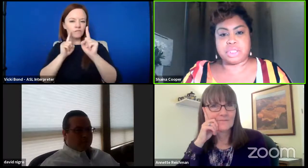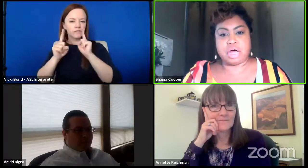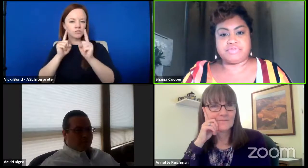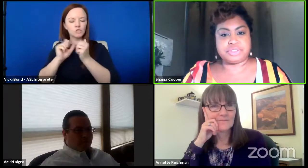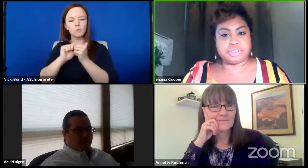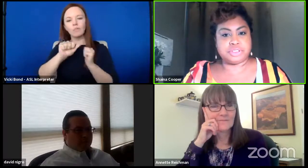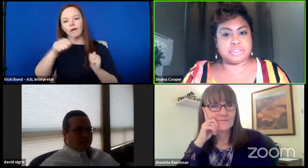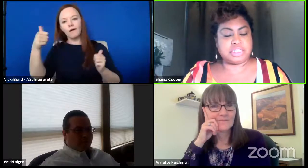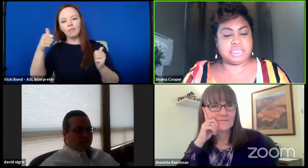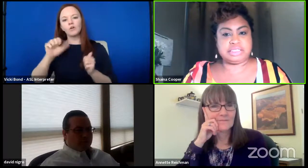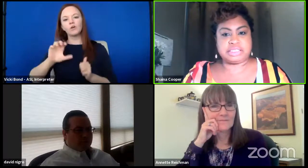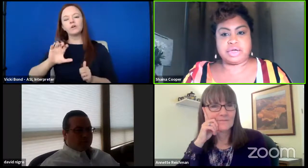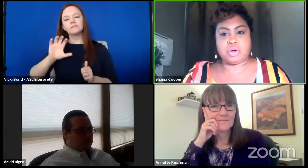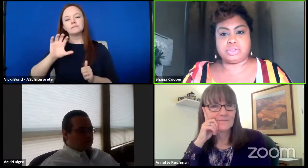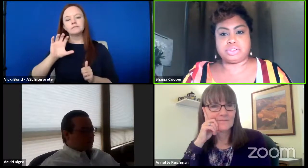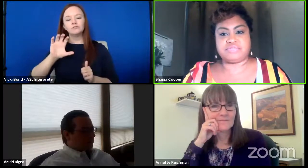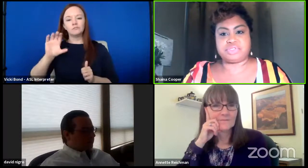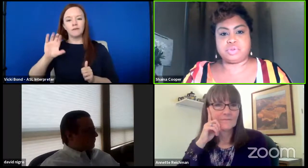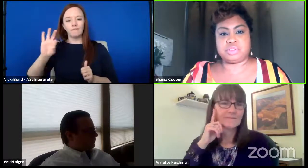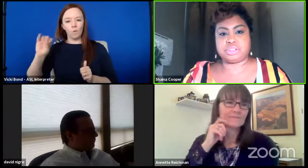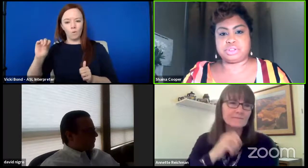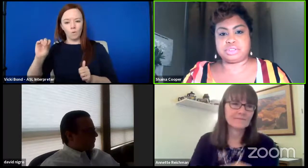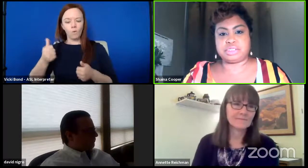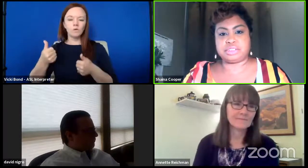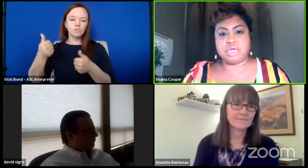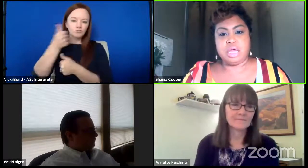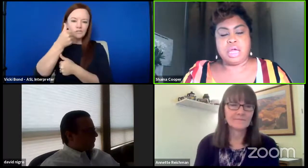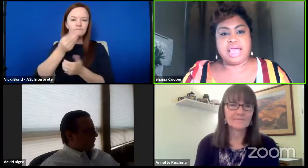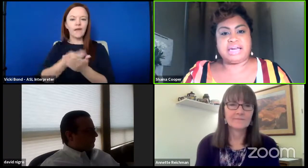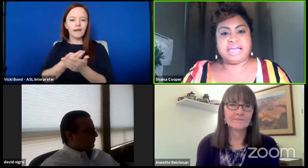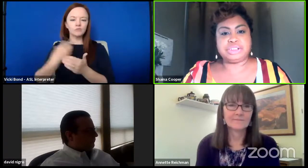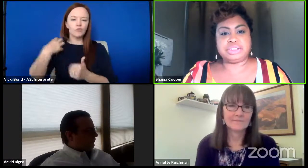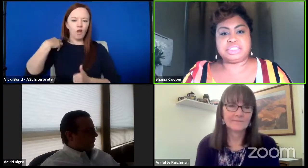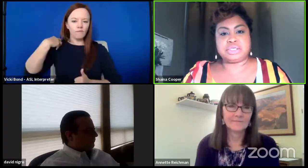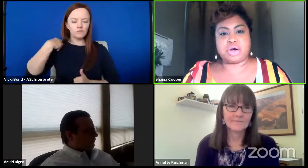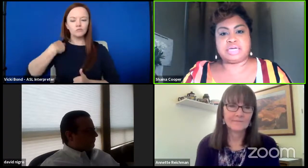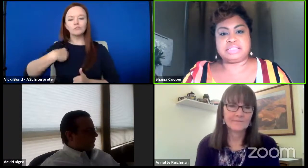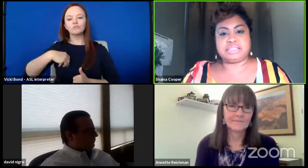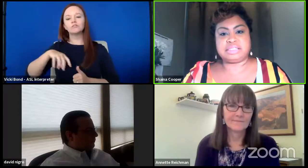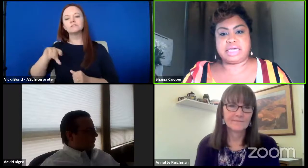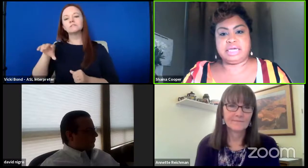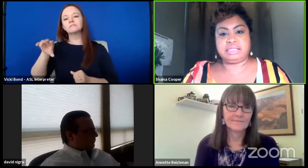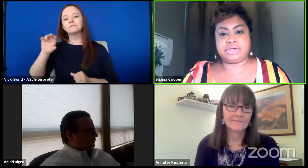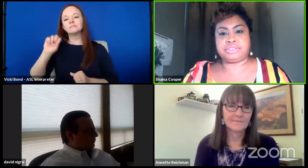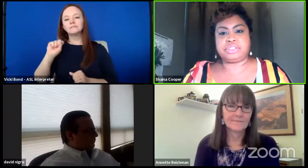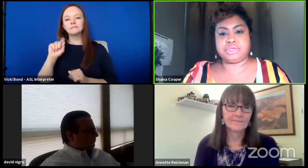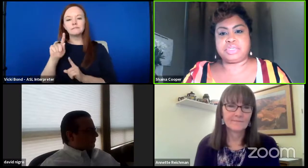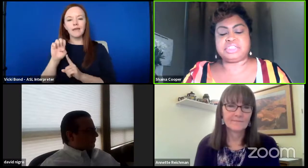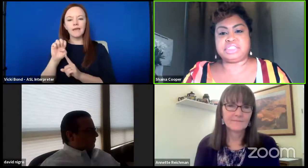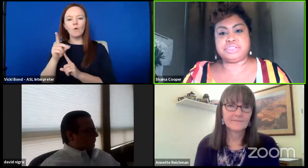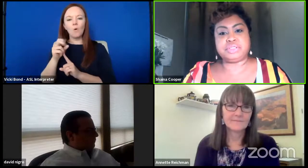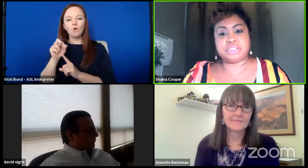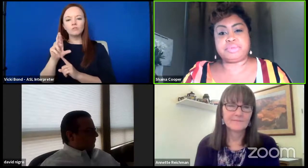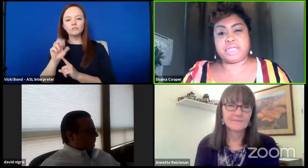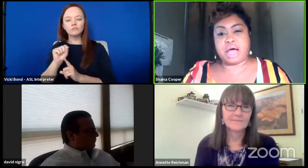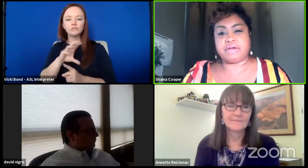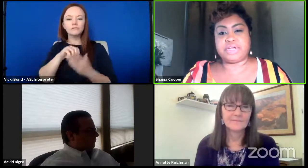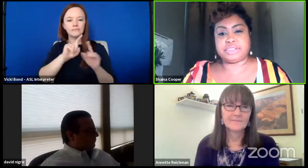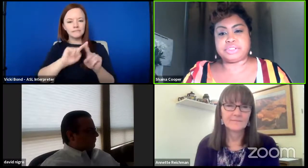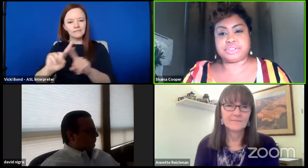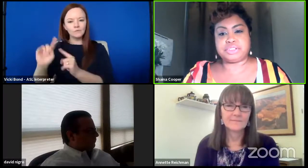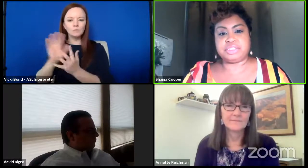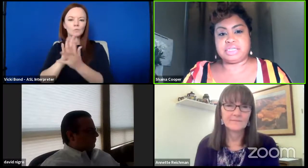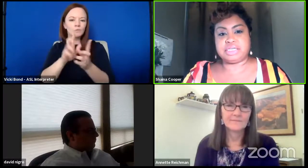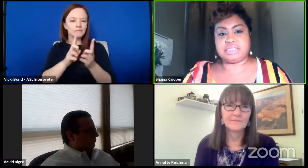chief financial officers, key stakeholders of school districts and agencies across the state, there still continues to be a